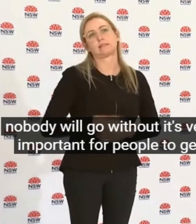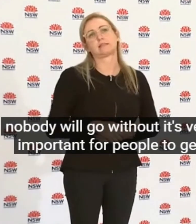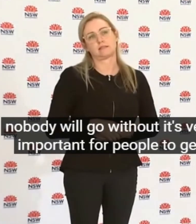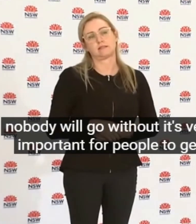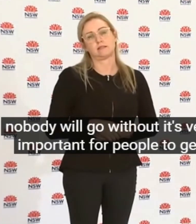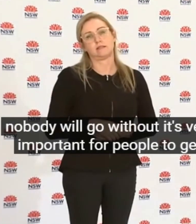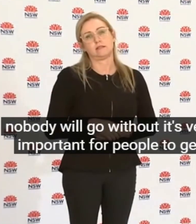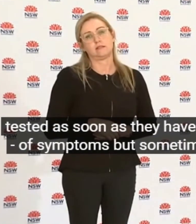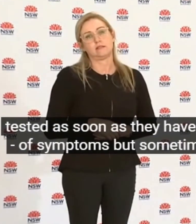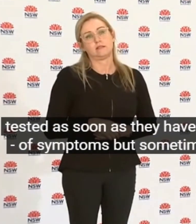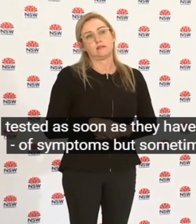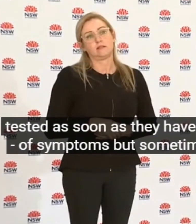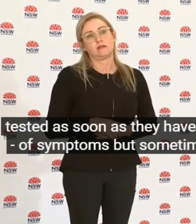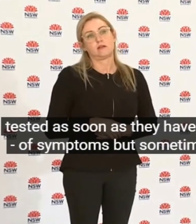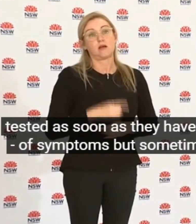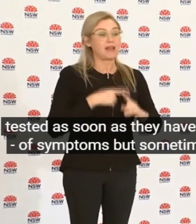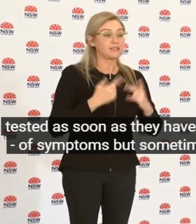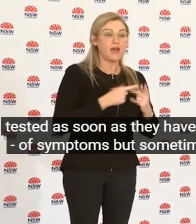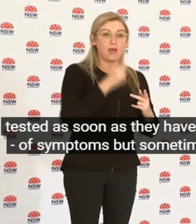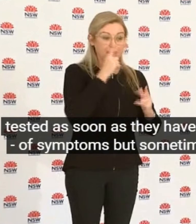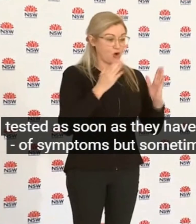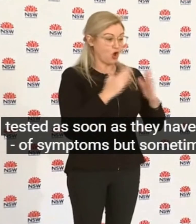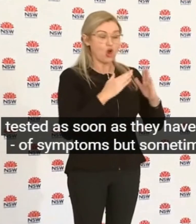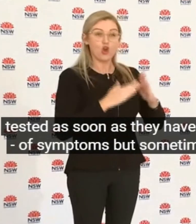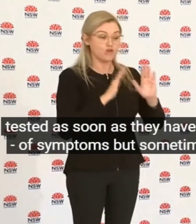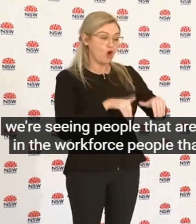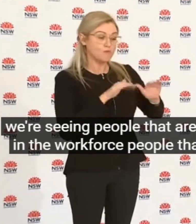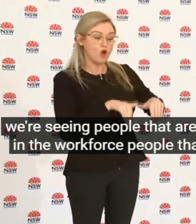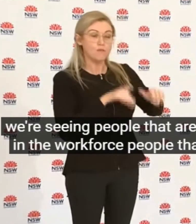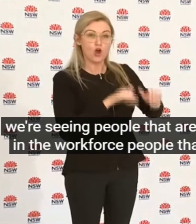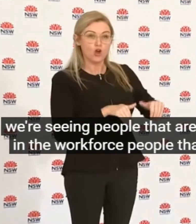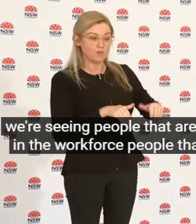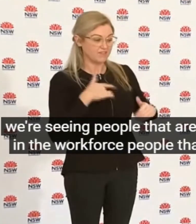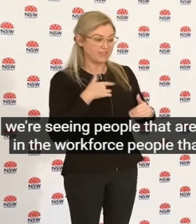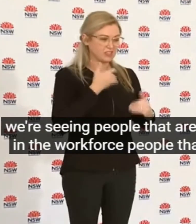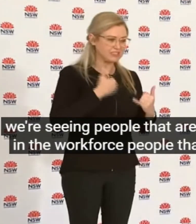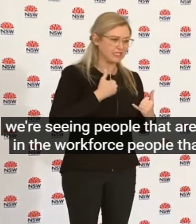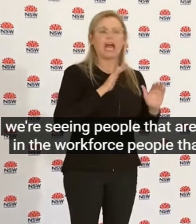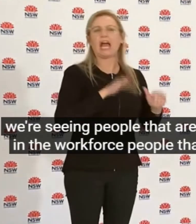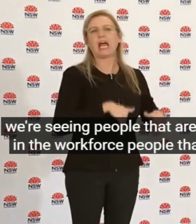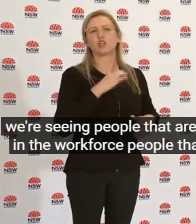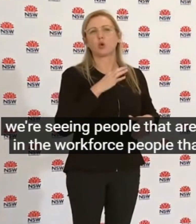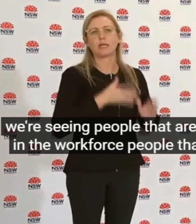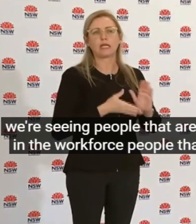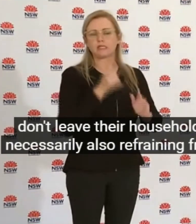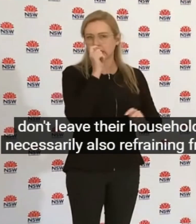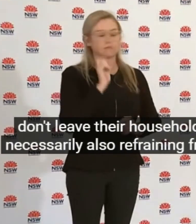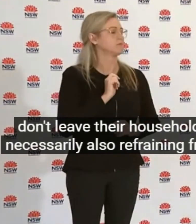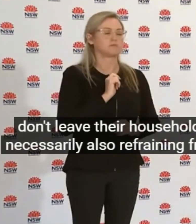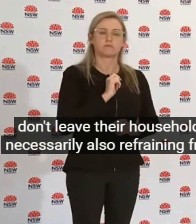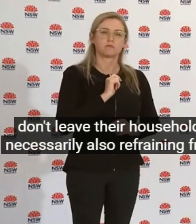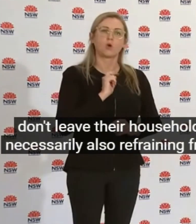households necessarily, also refraining from getting tested. It's not a specific category of person. And so we just say to everybody, we are in the